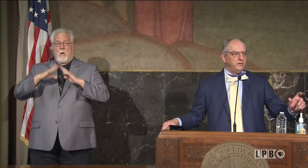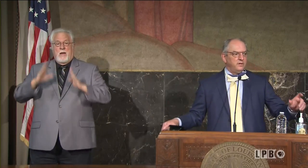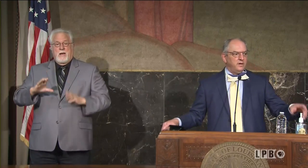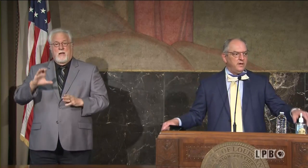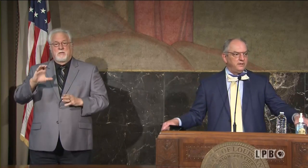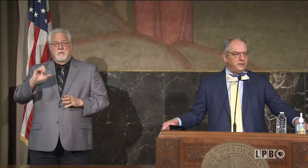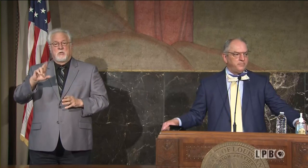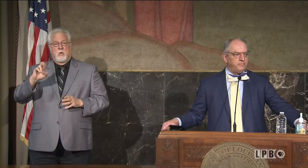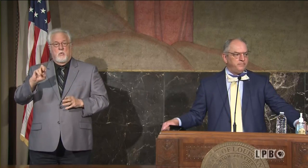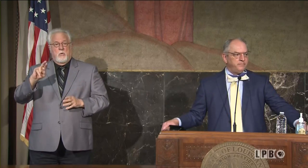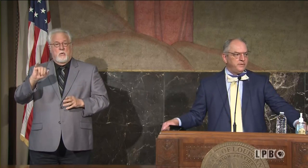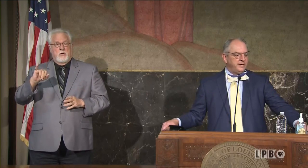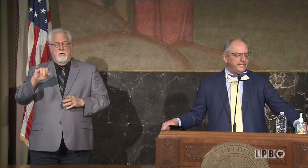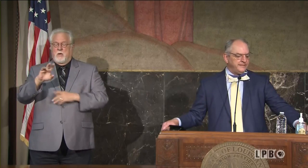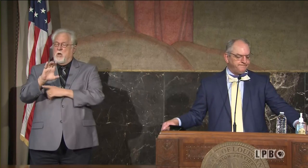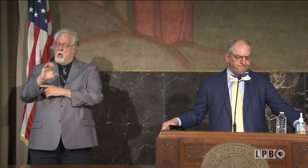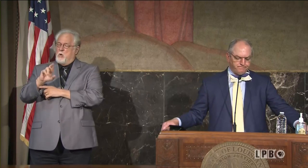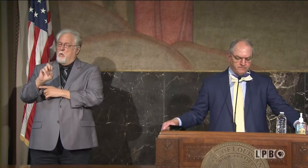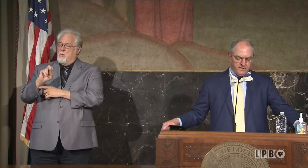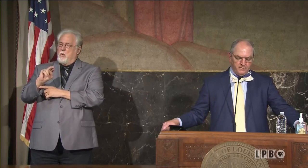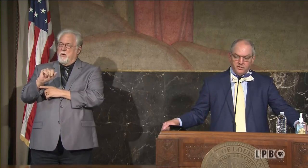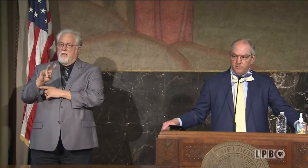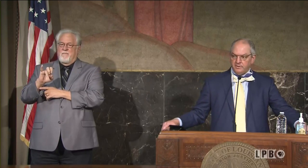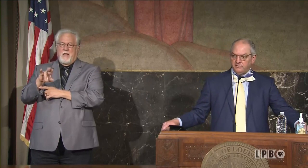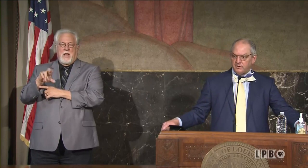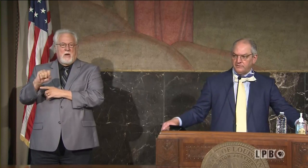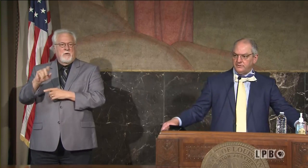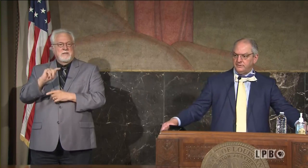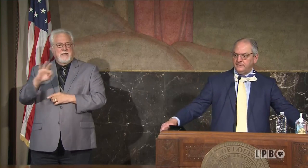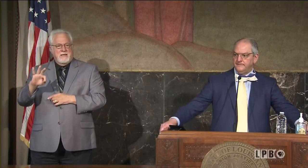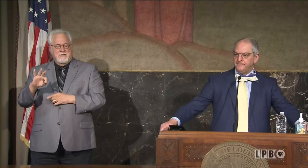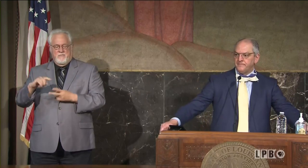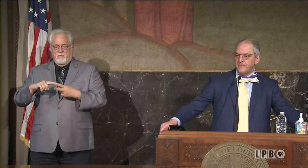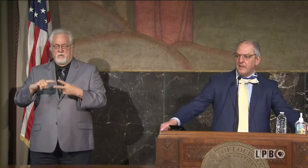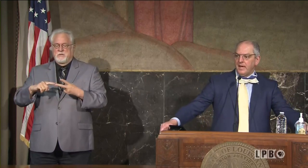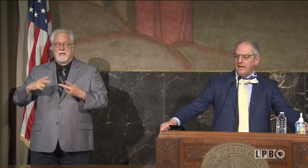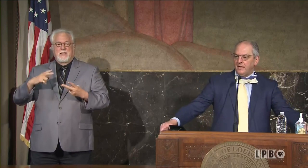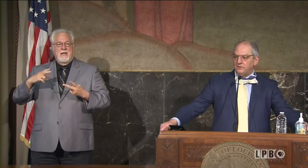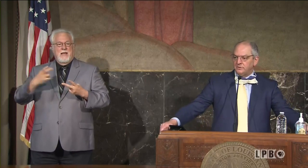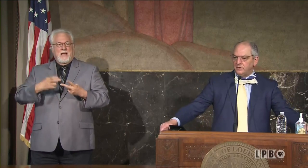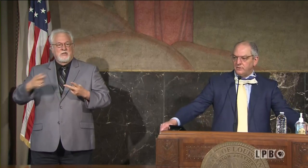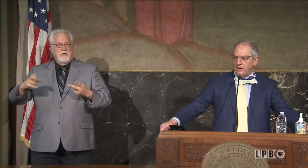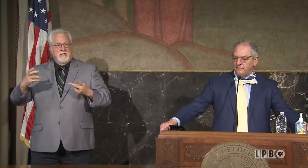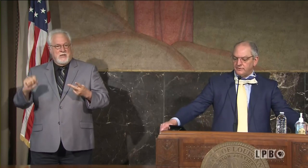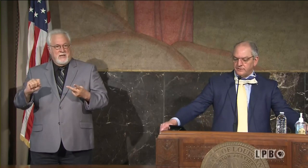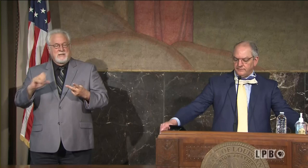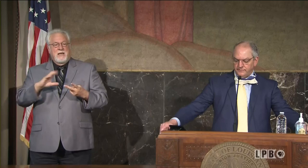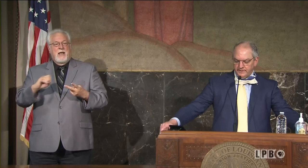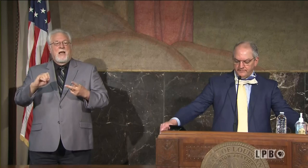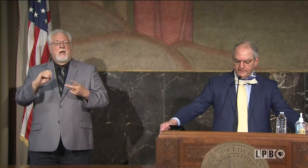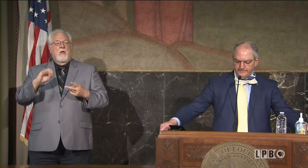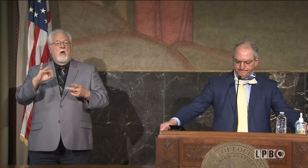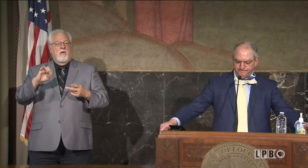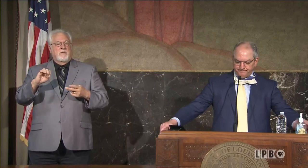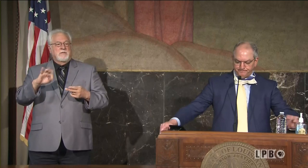Force, the Health and Human Services, and also the Office of